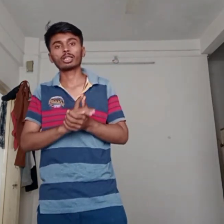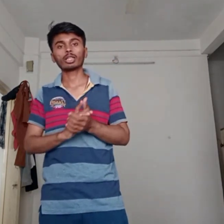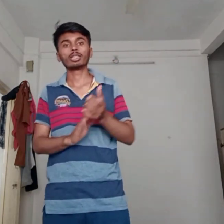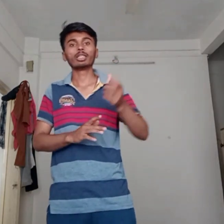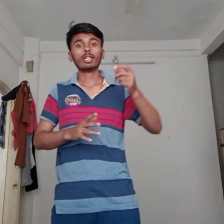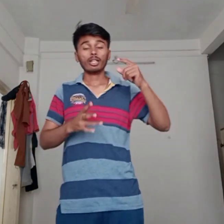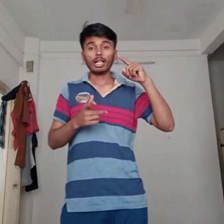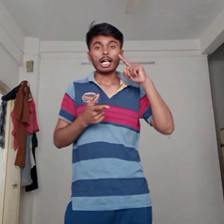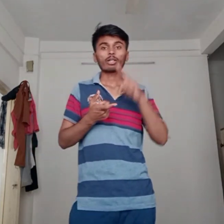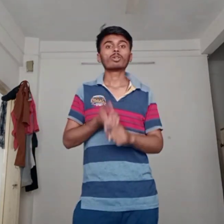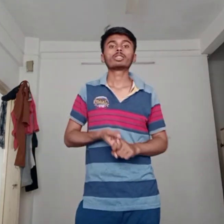Then